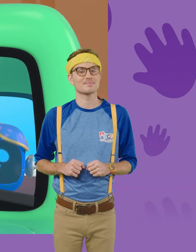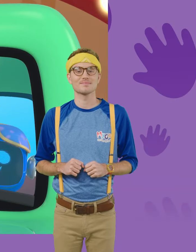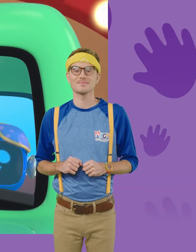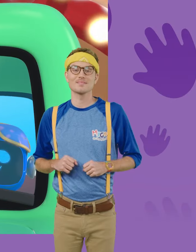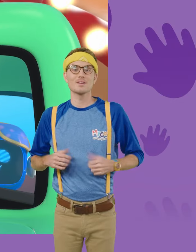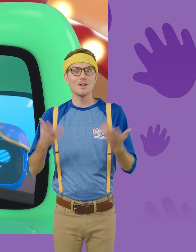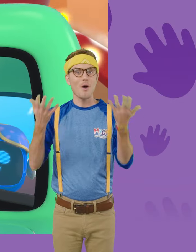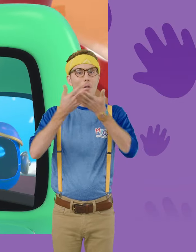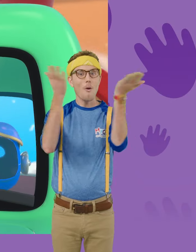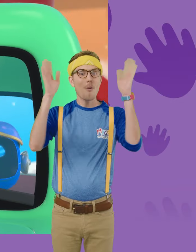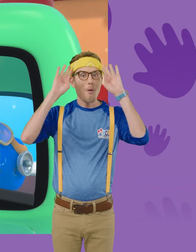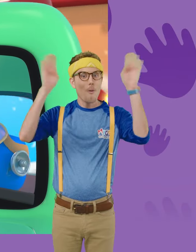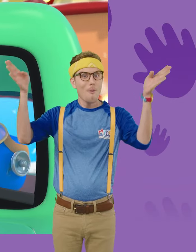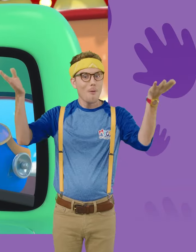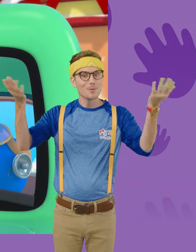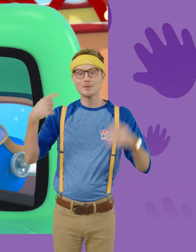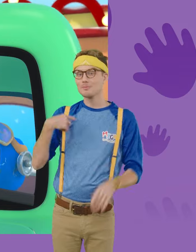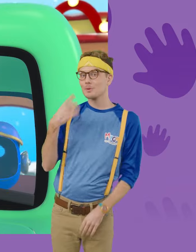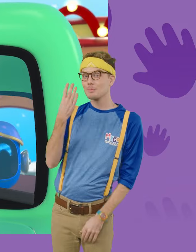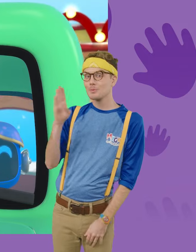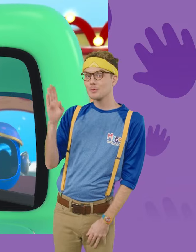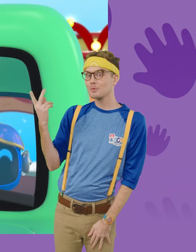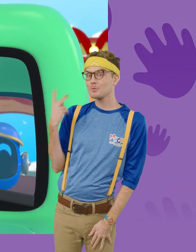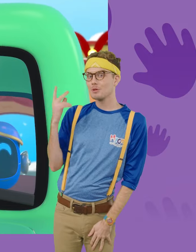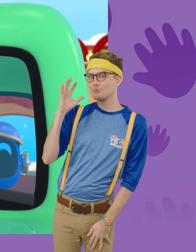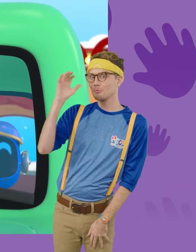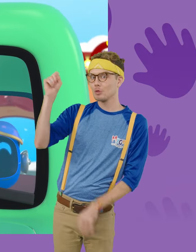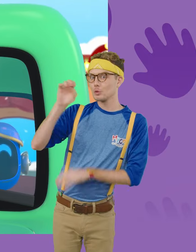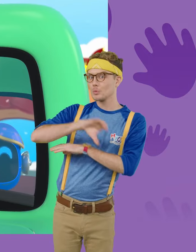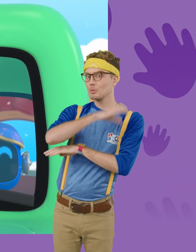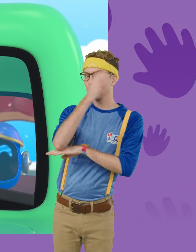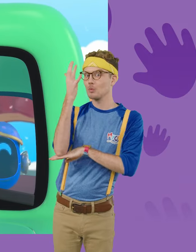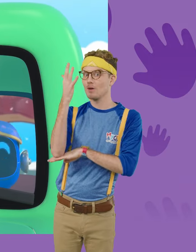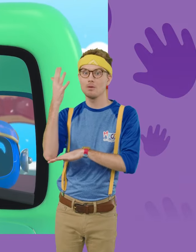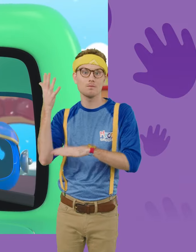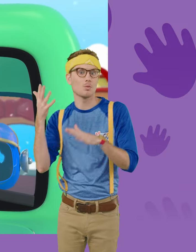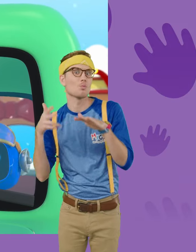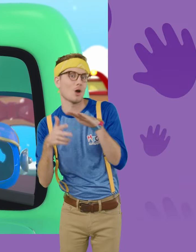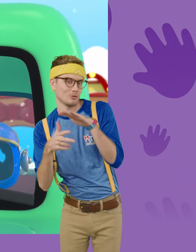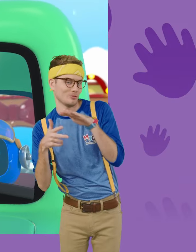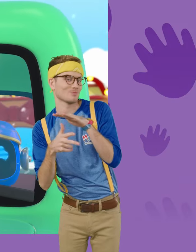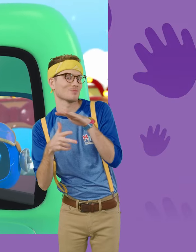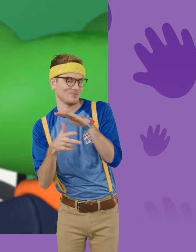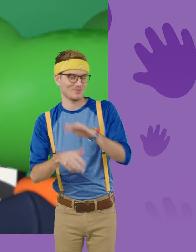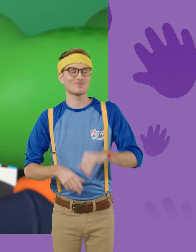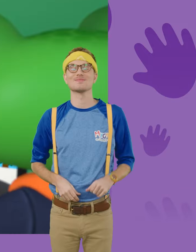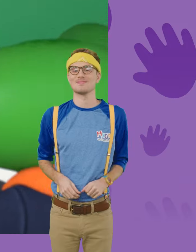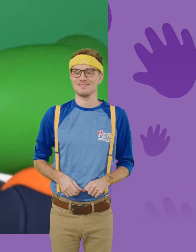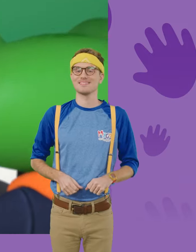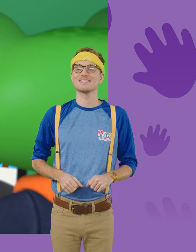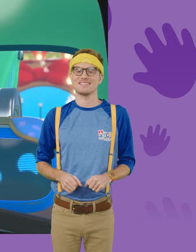Oh, hello, everyone! Me and Blue were just heading out to get a Christmas tree for the garage.